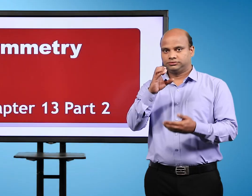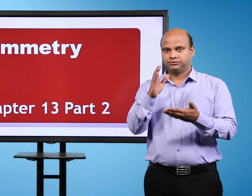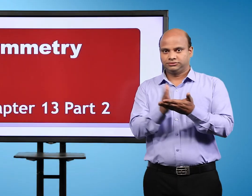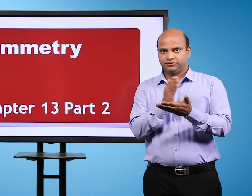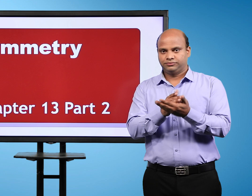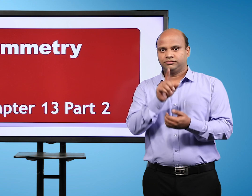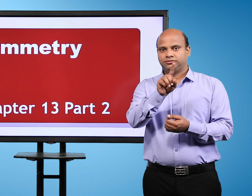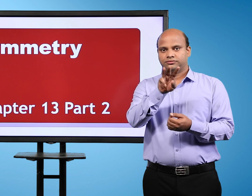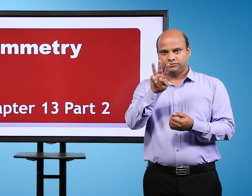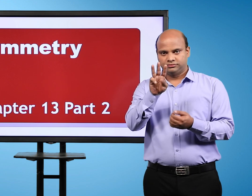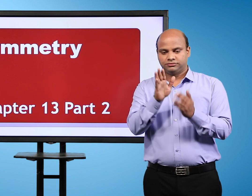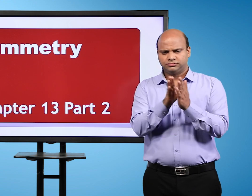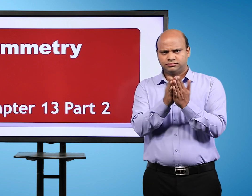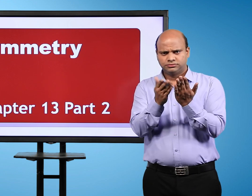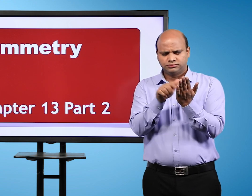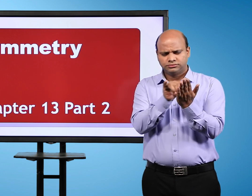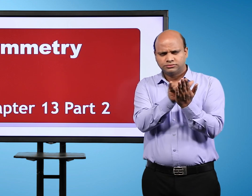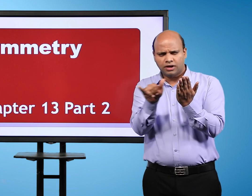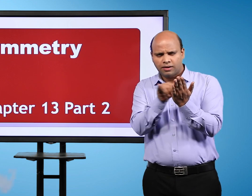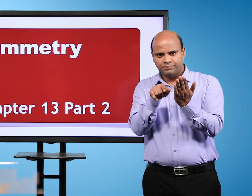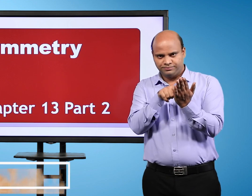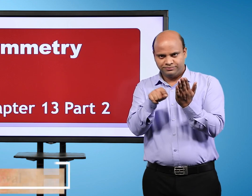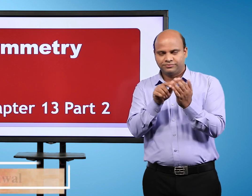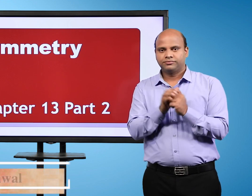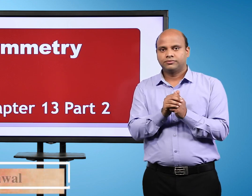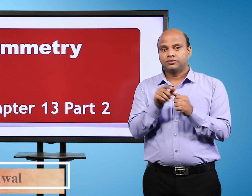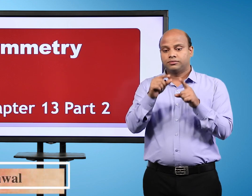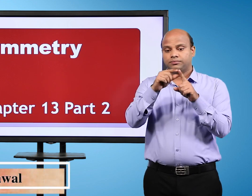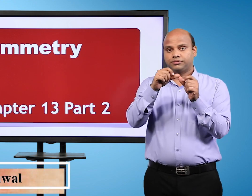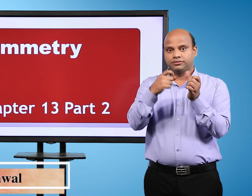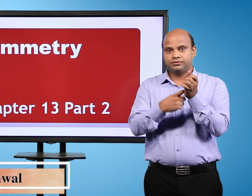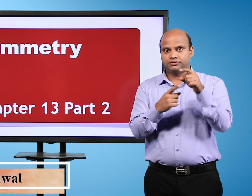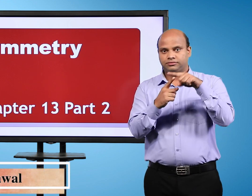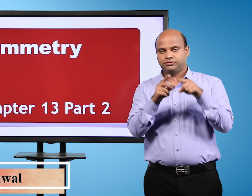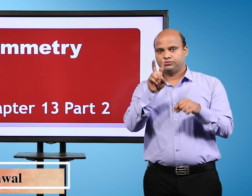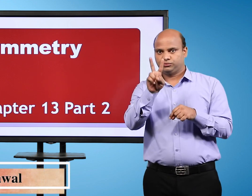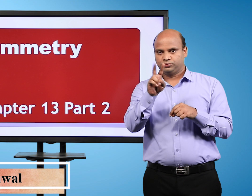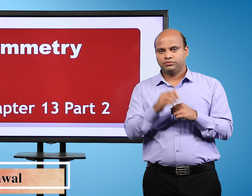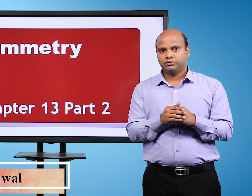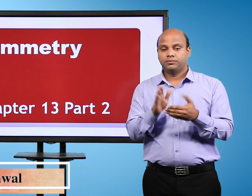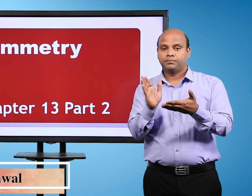Chapter 13 Symmetry Part 2.